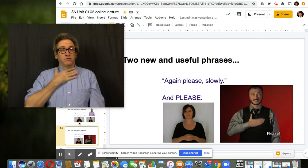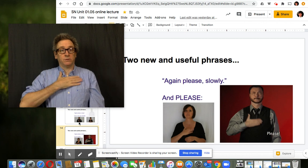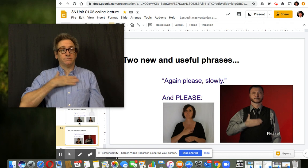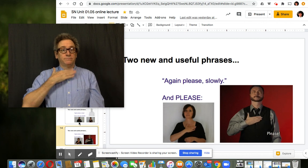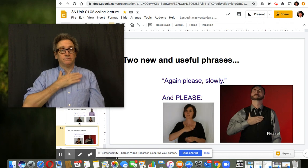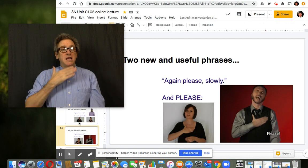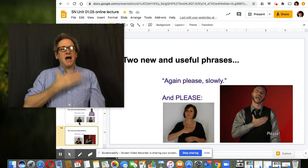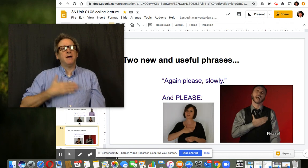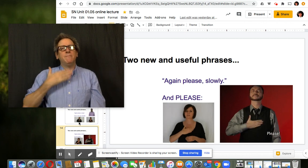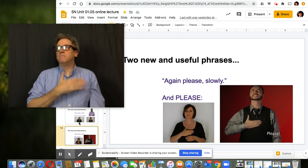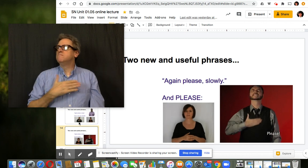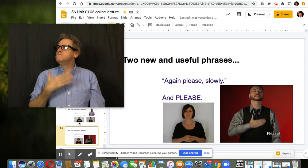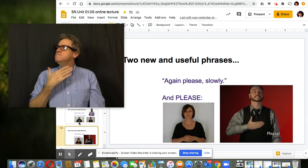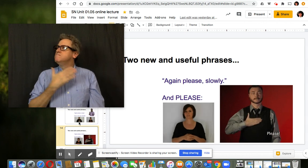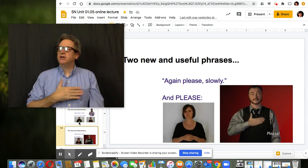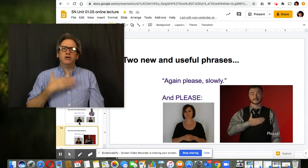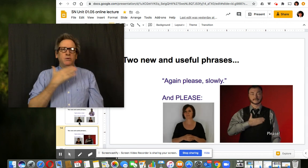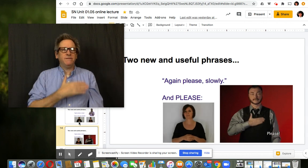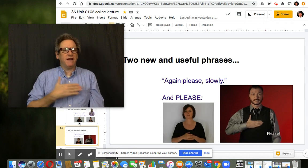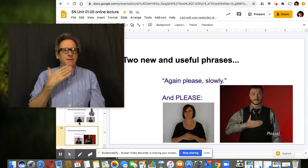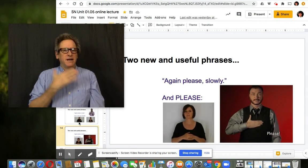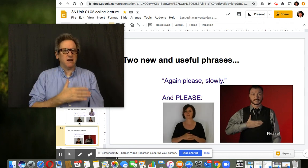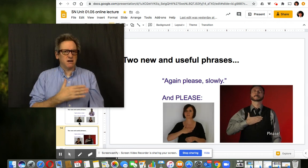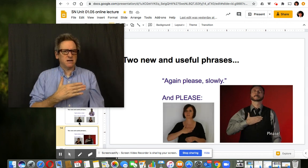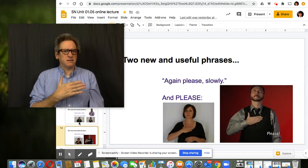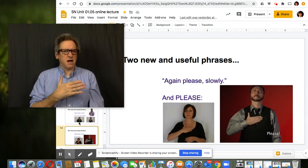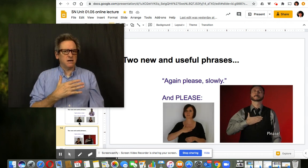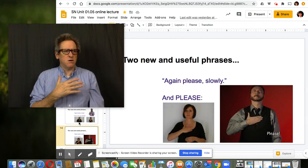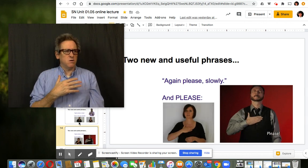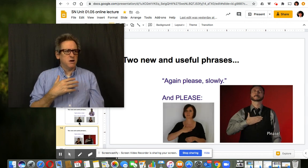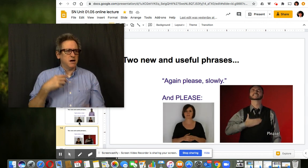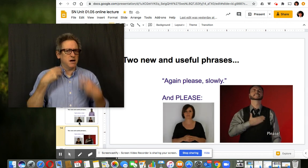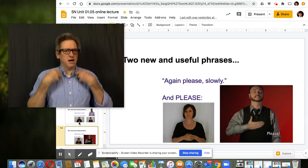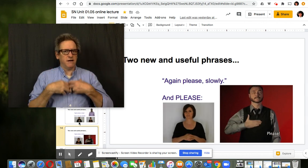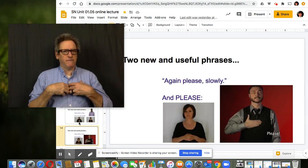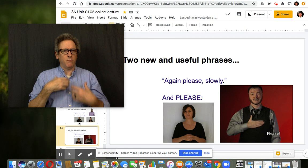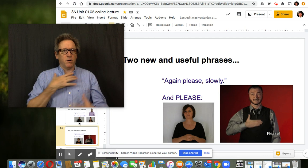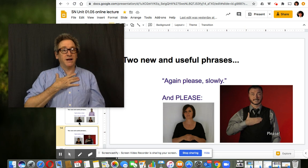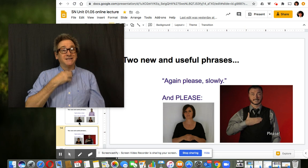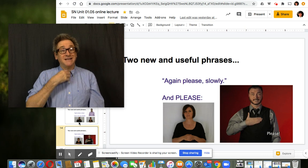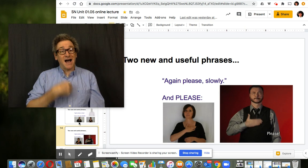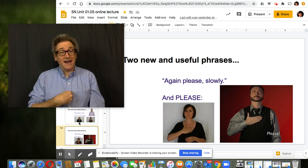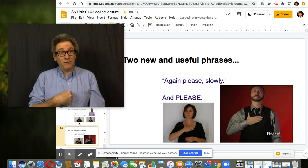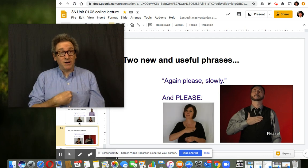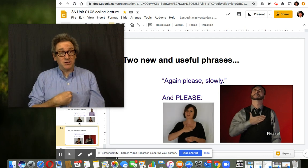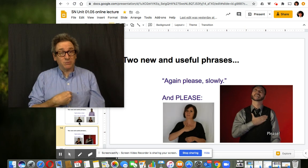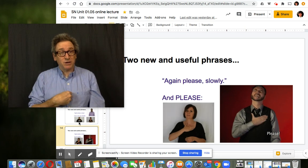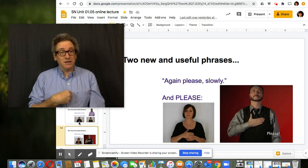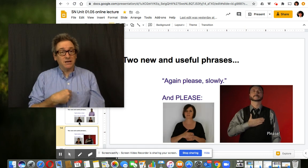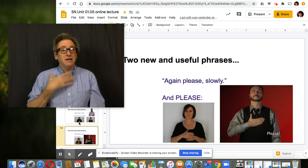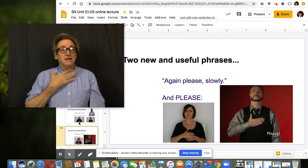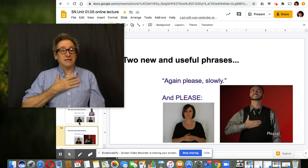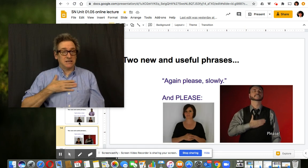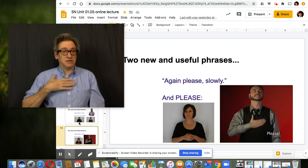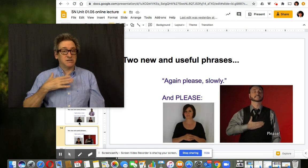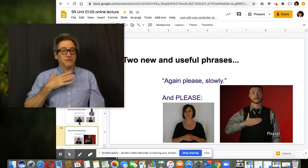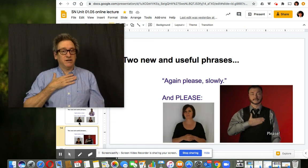whatever's comfortable. Um, you don't even have to make contact. I know, uh, if I'm wearing a tie when I'm interpreting,